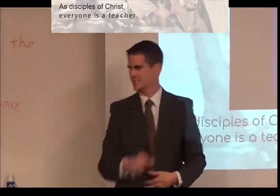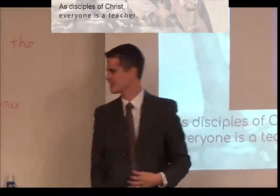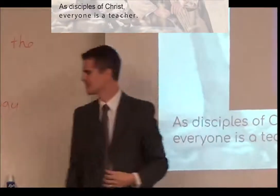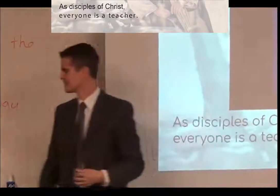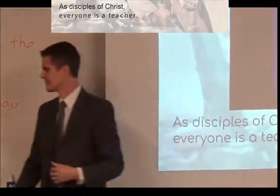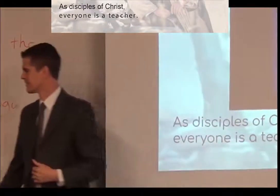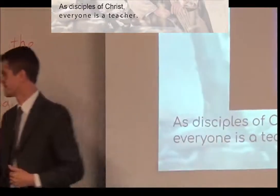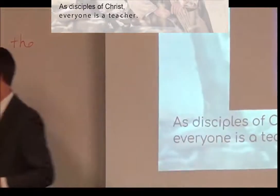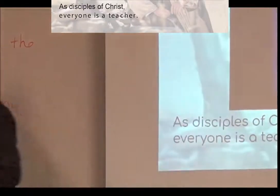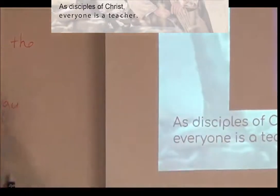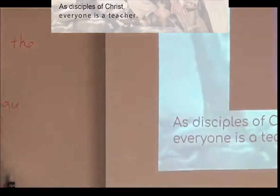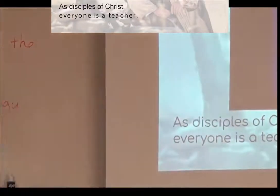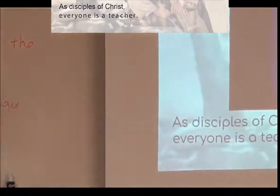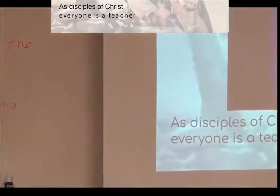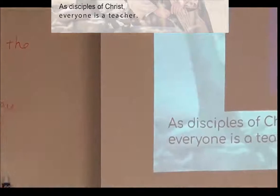It's only about 30 seconds.